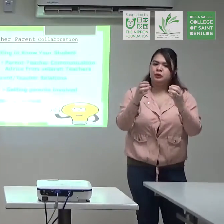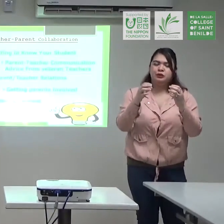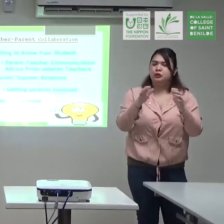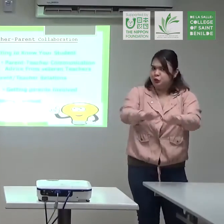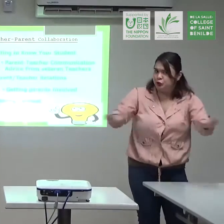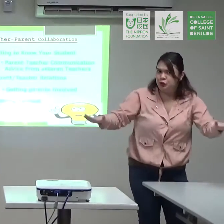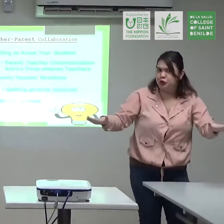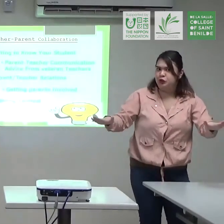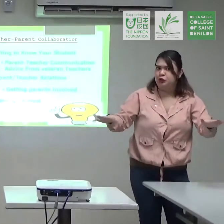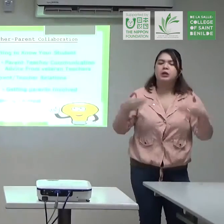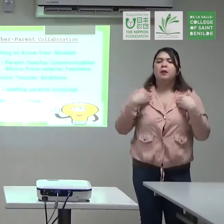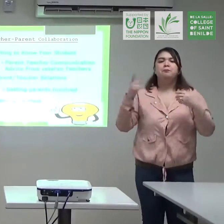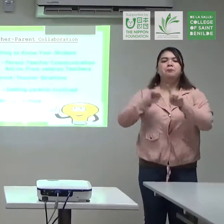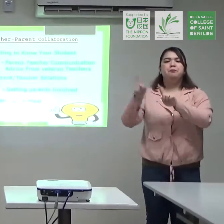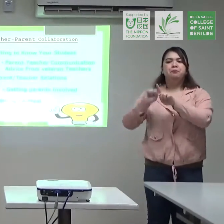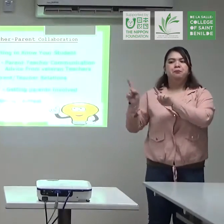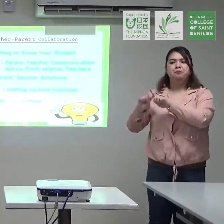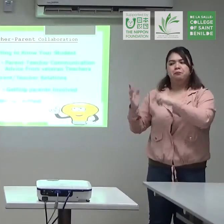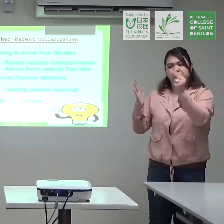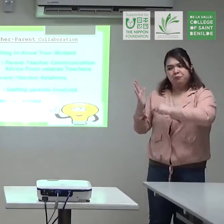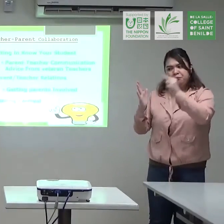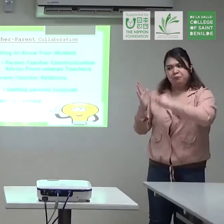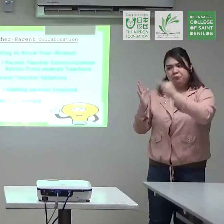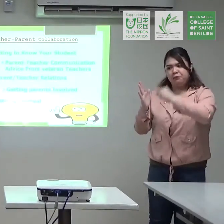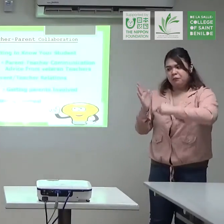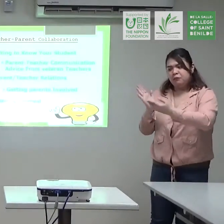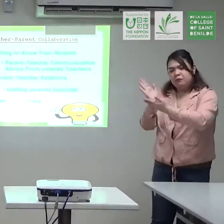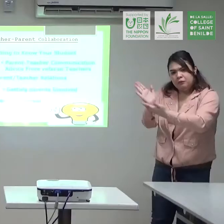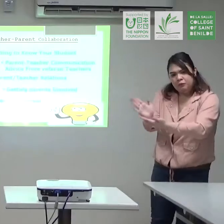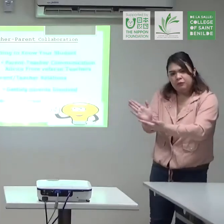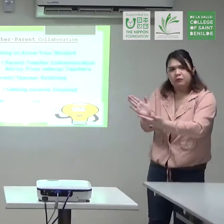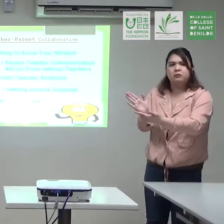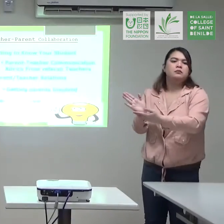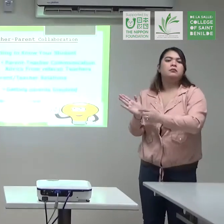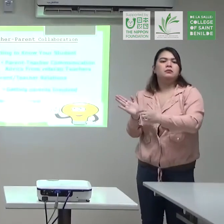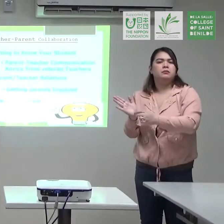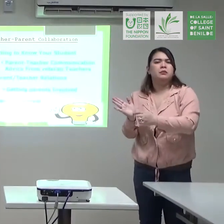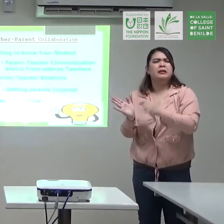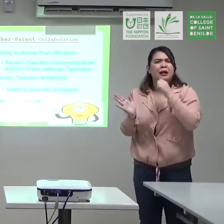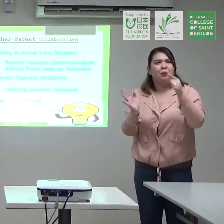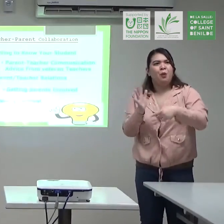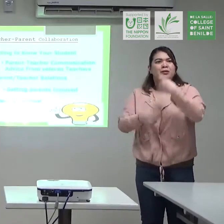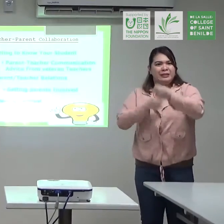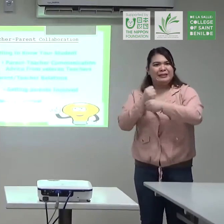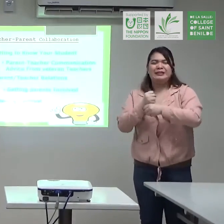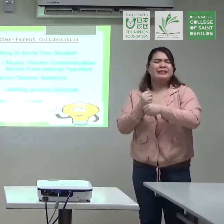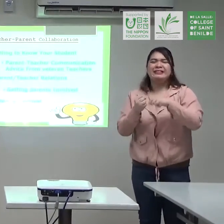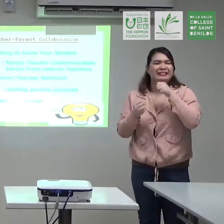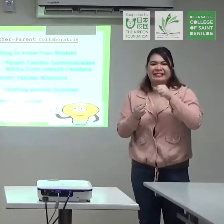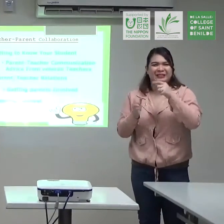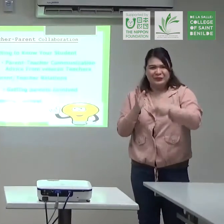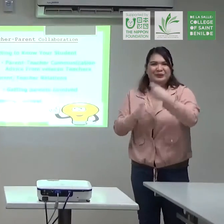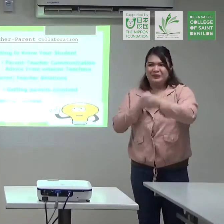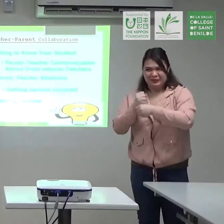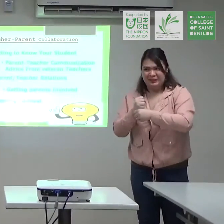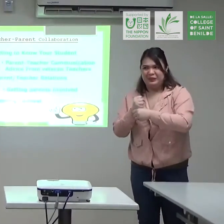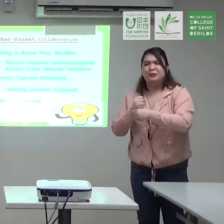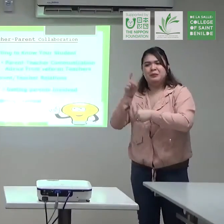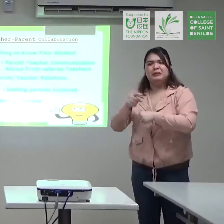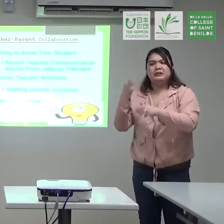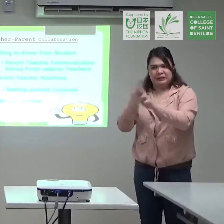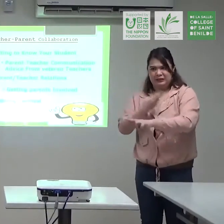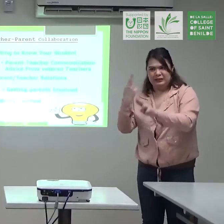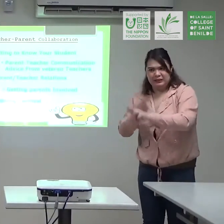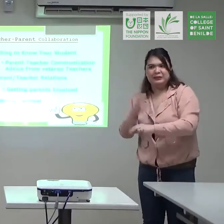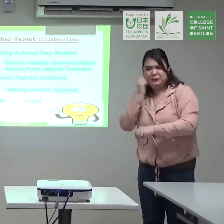Iba-iba. Use the reading carnival regularly, hindi lang once a year. That way, they